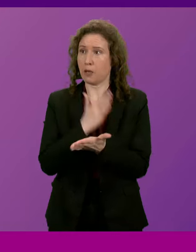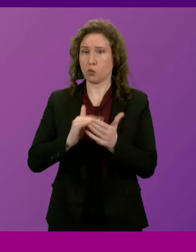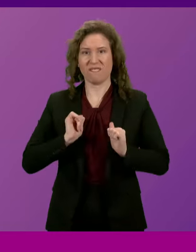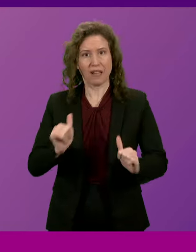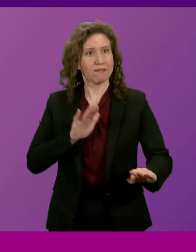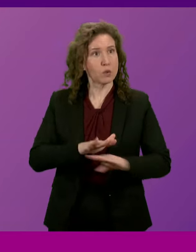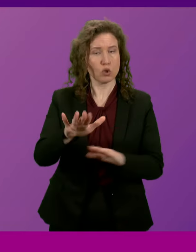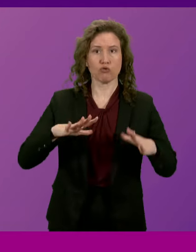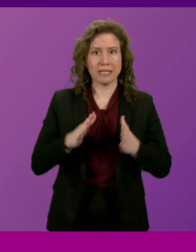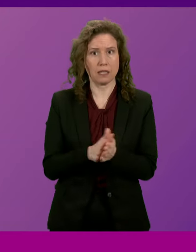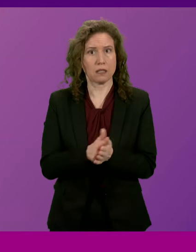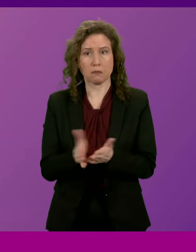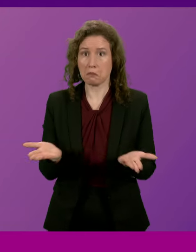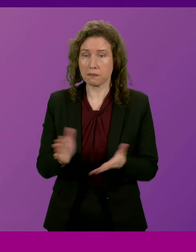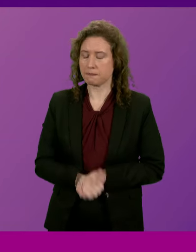First Minister.